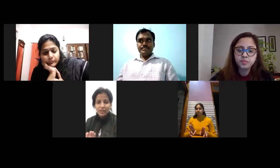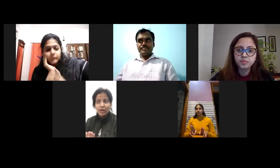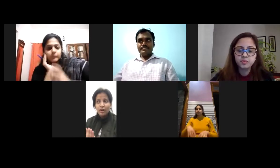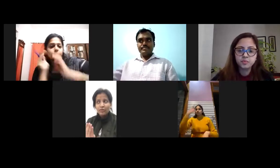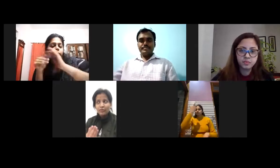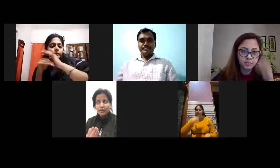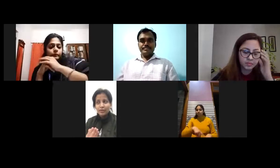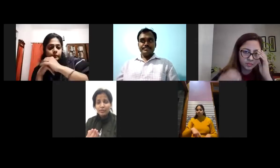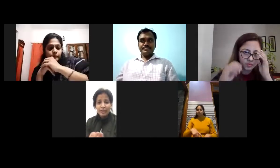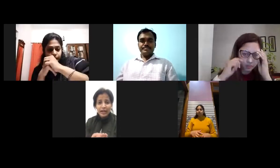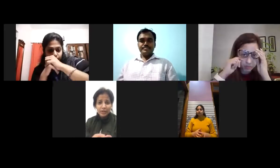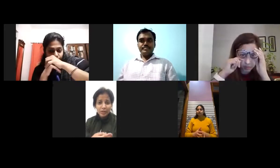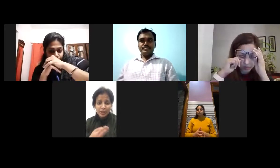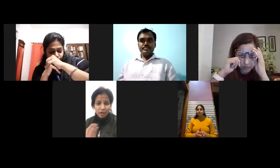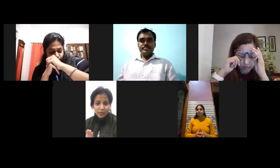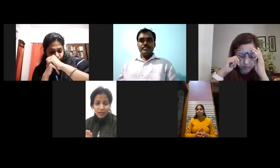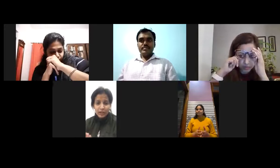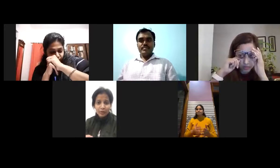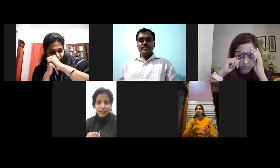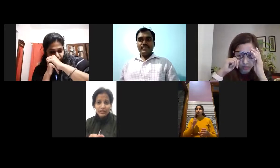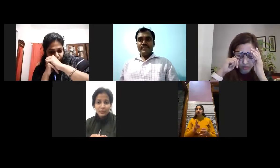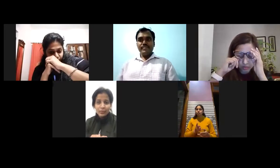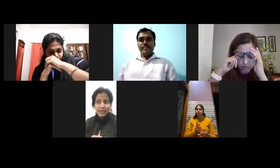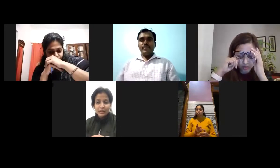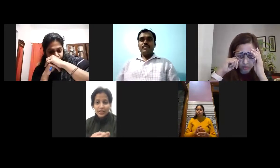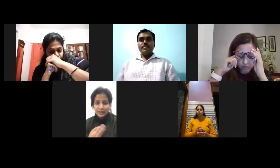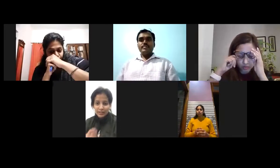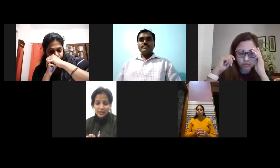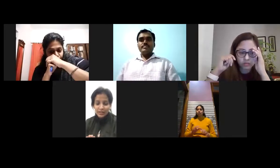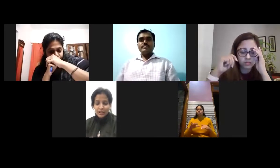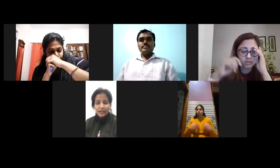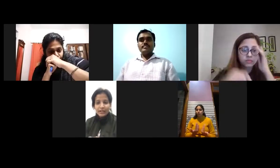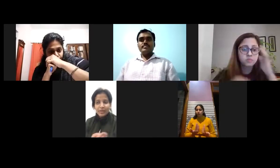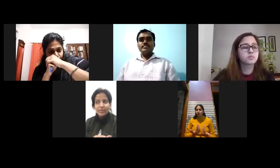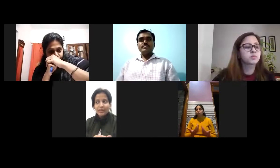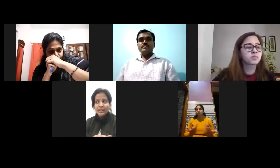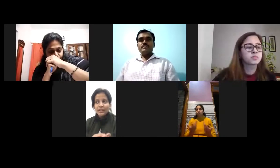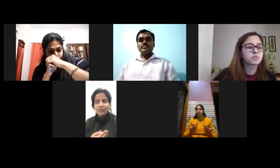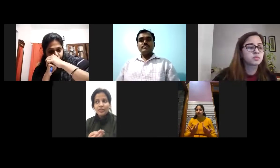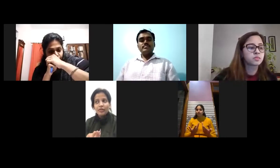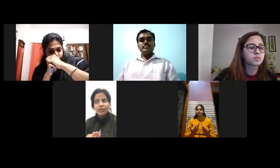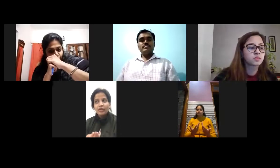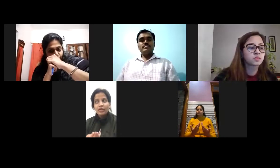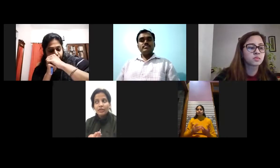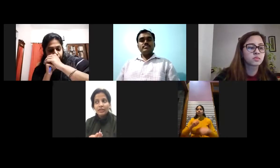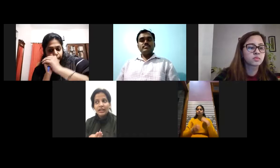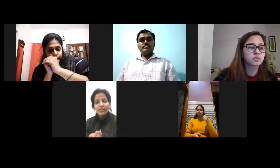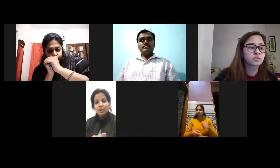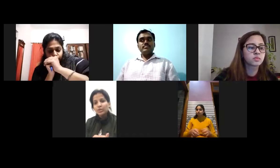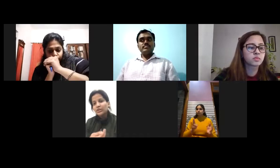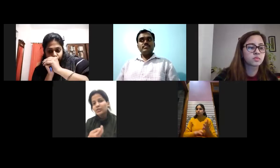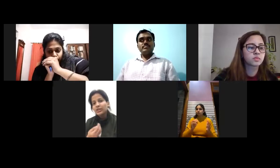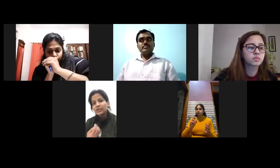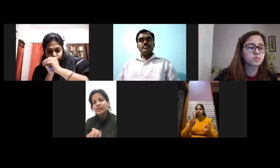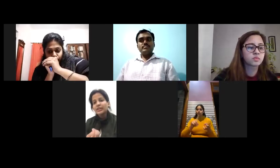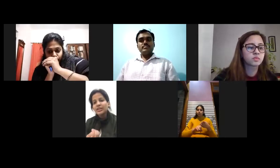institutionalization of what has to be normal, what can be accepted, that maybe by the end of the novel, Gulliver